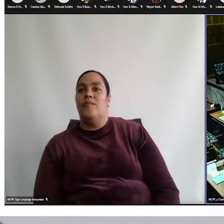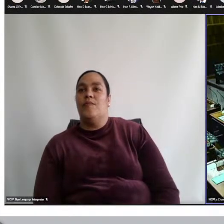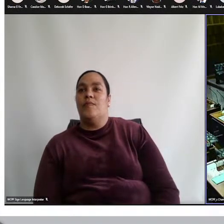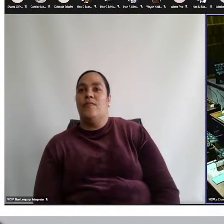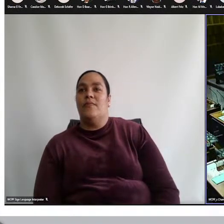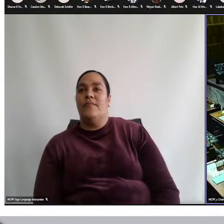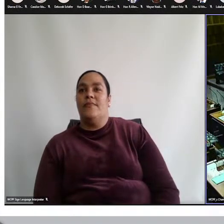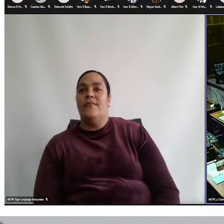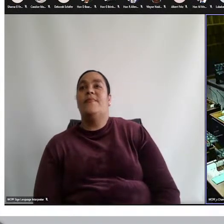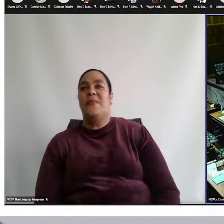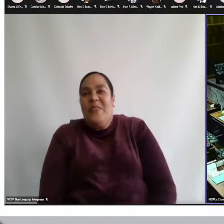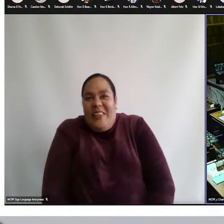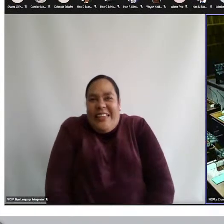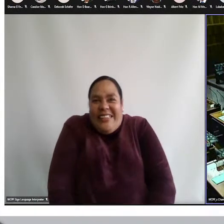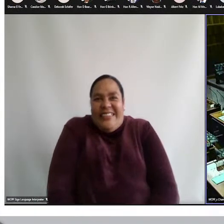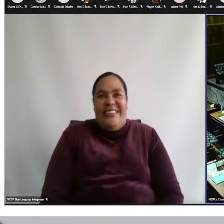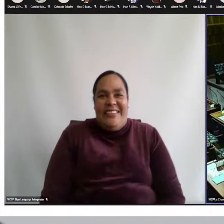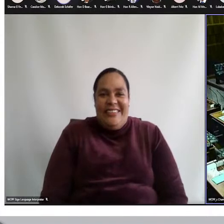What's the speaker?